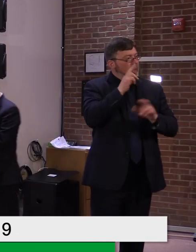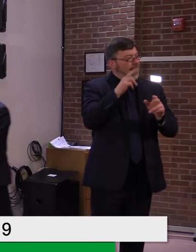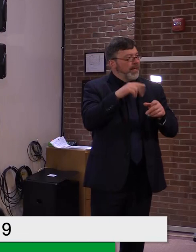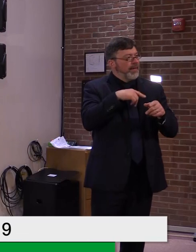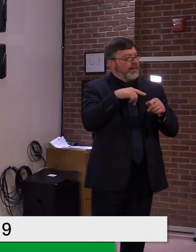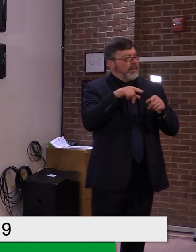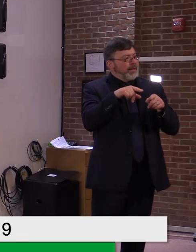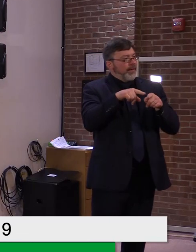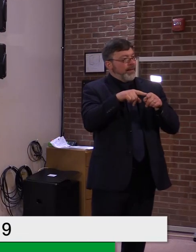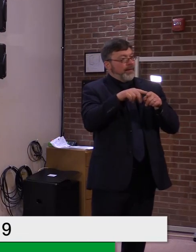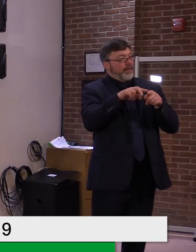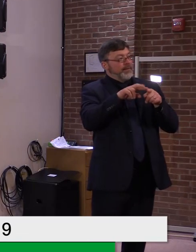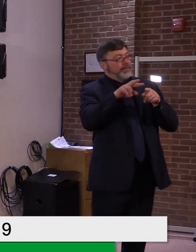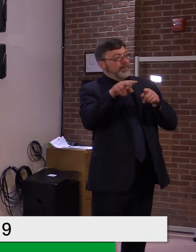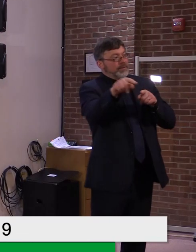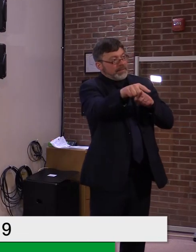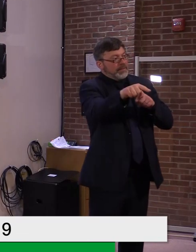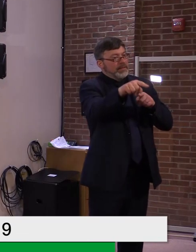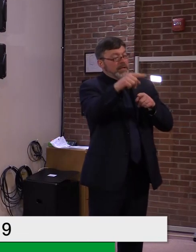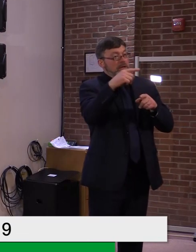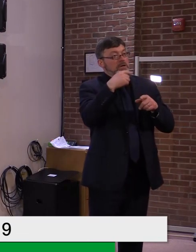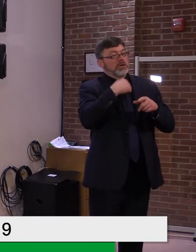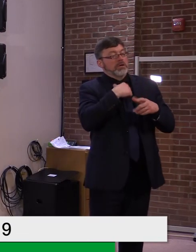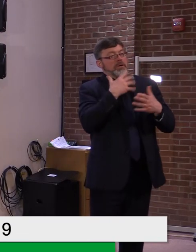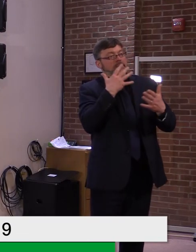for the next for the next band. Excuse me.